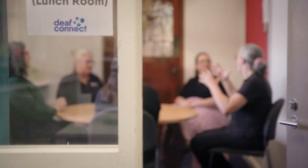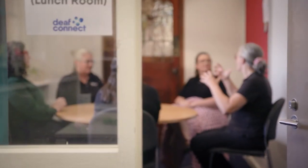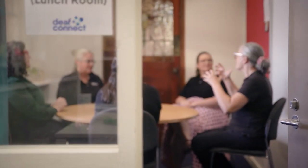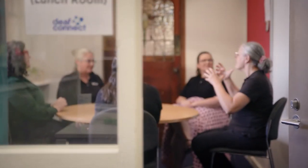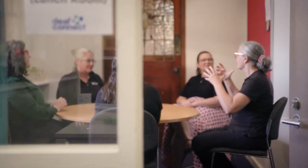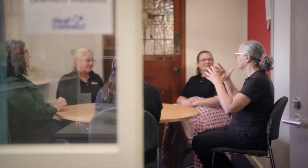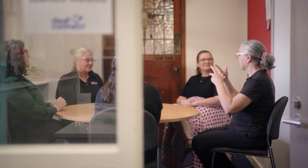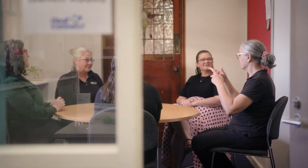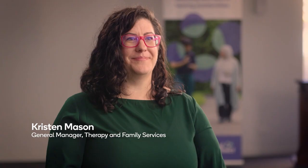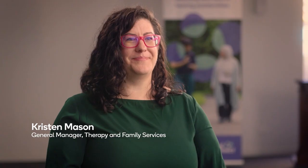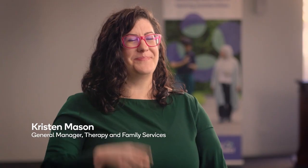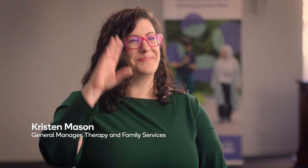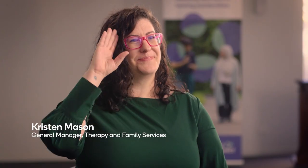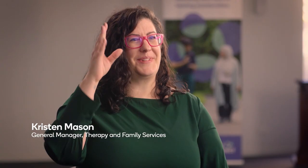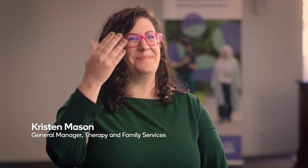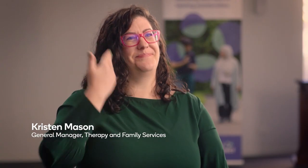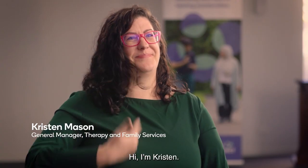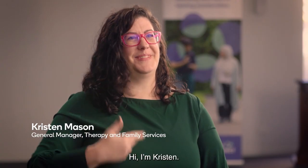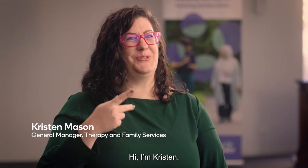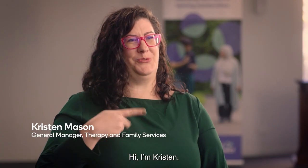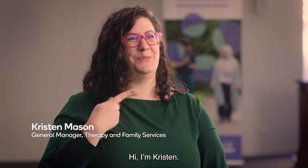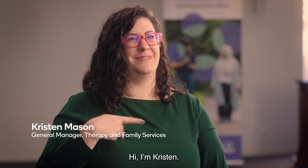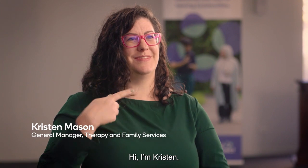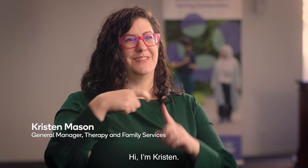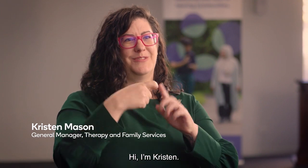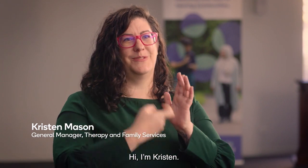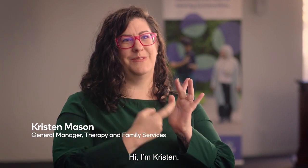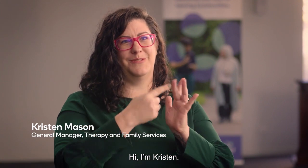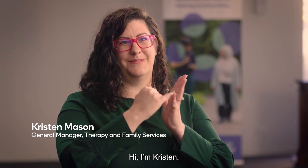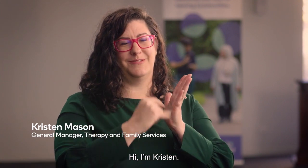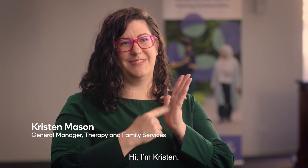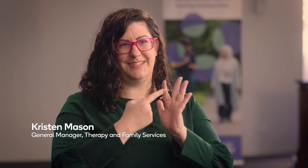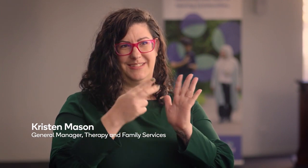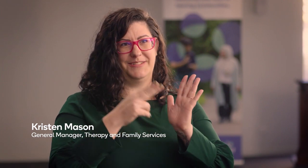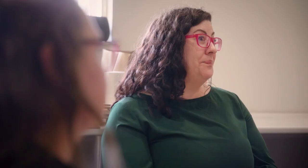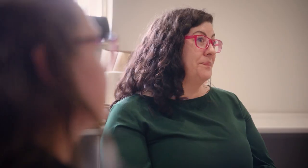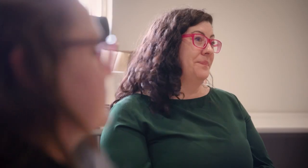and Family Services. Hi, I'm Kristen.